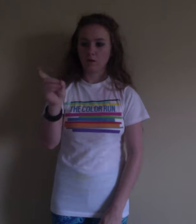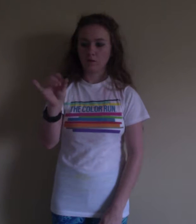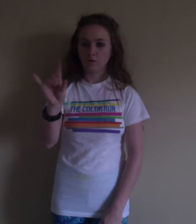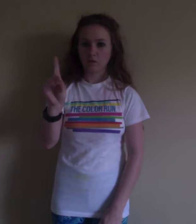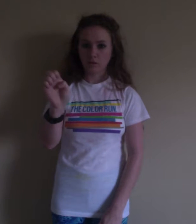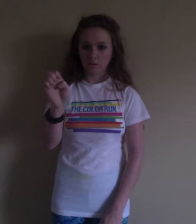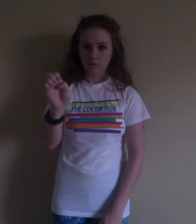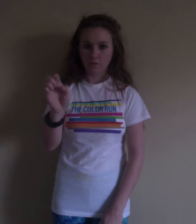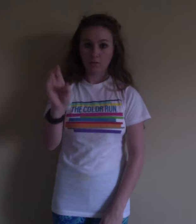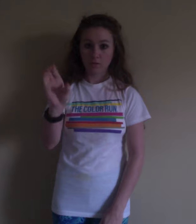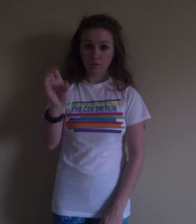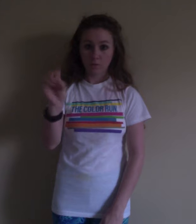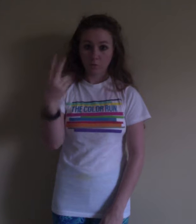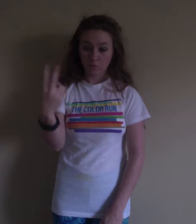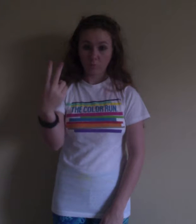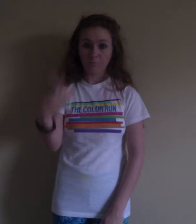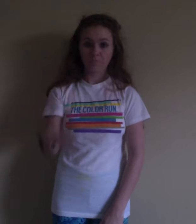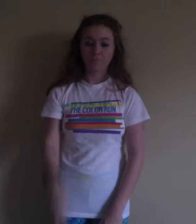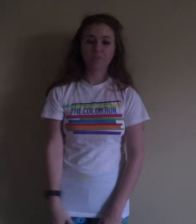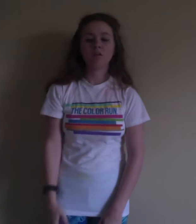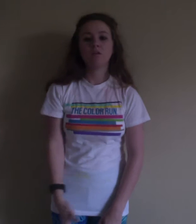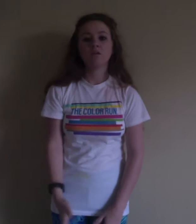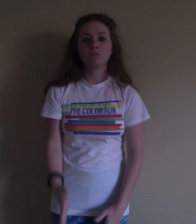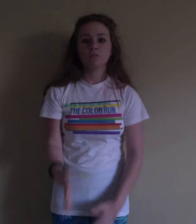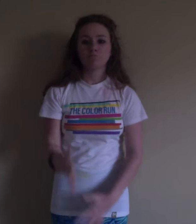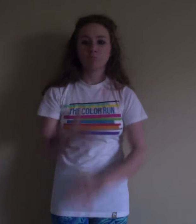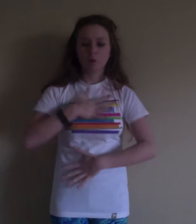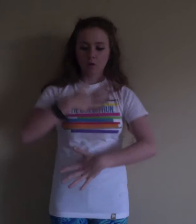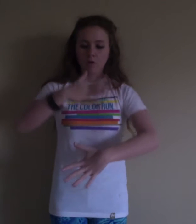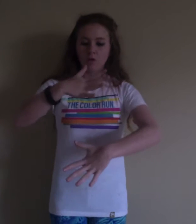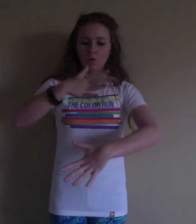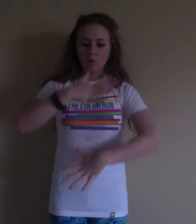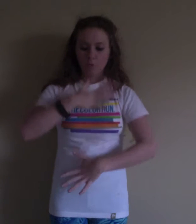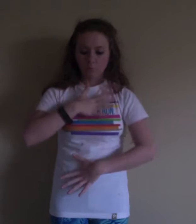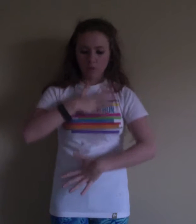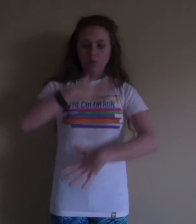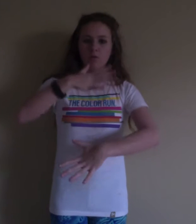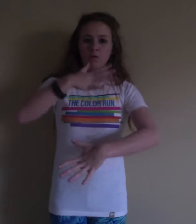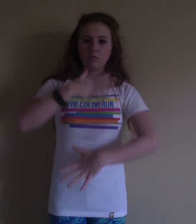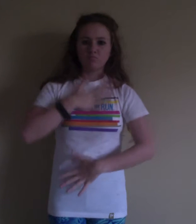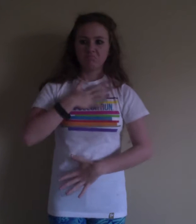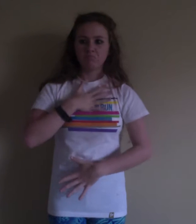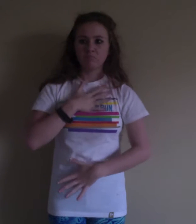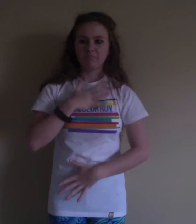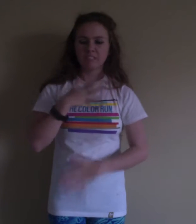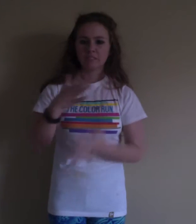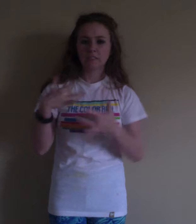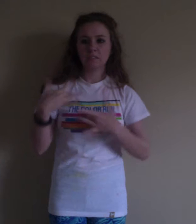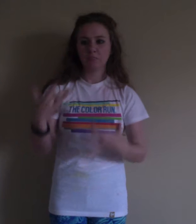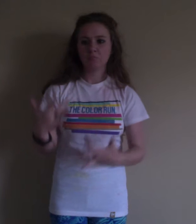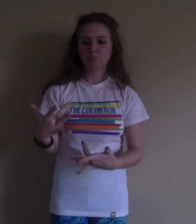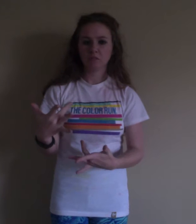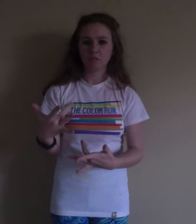the time we reach 70 years old, that's about 600 million breaths. All of this breathing occurs because of the respiratory